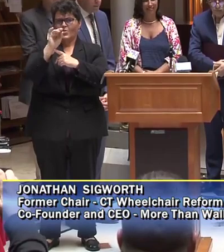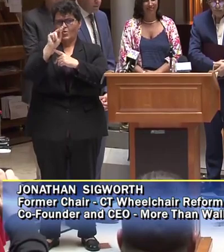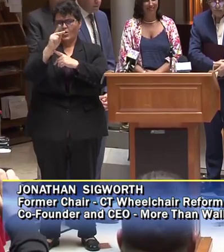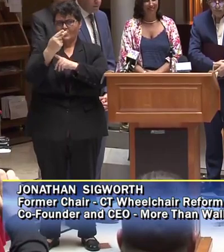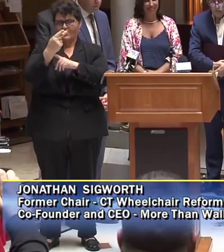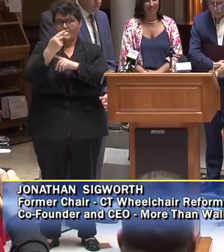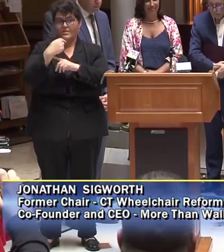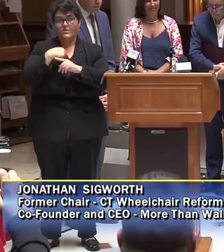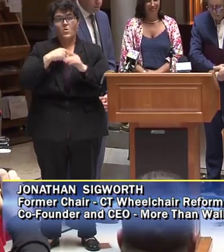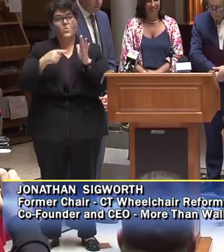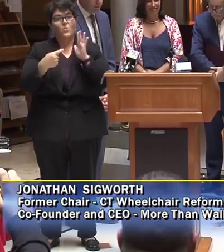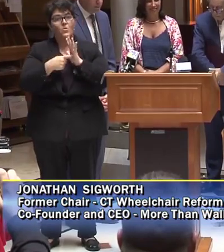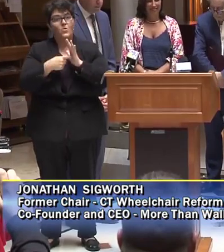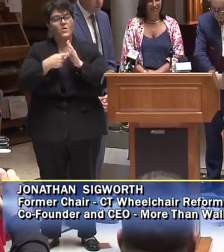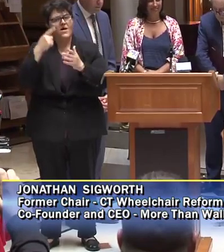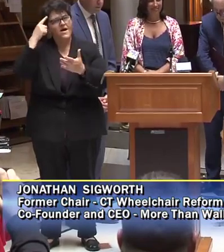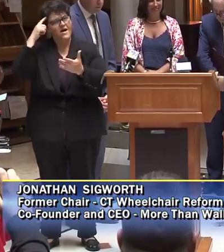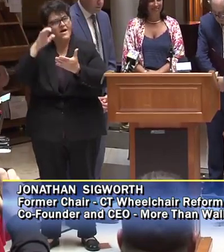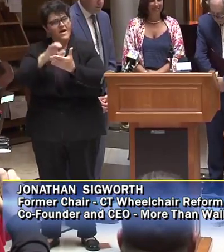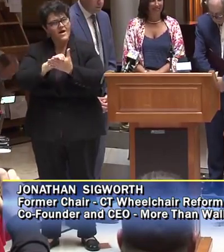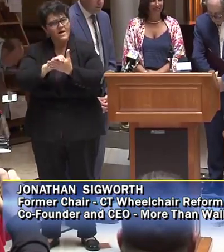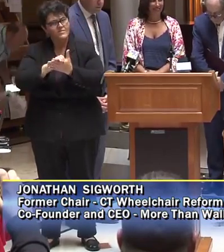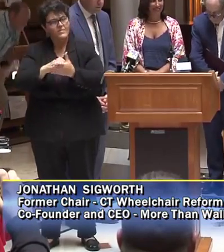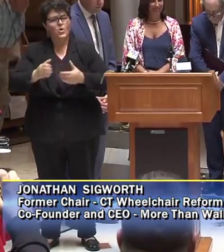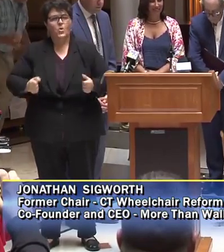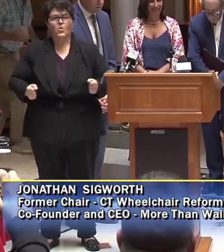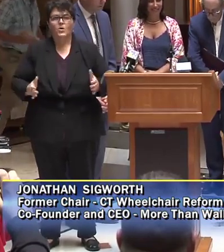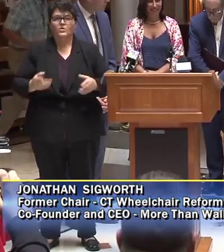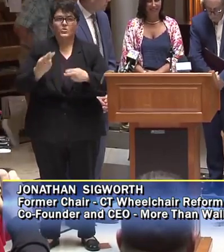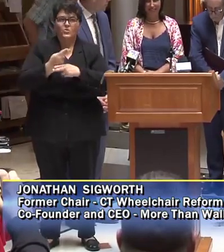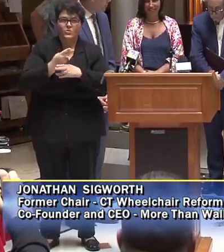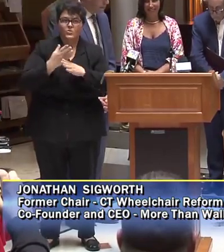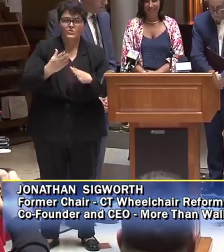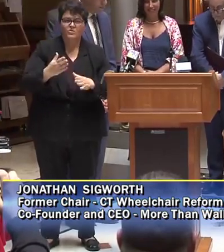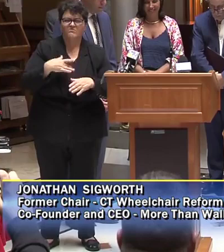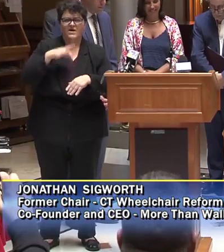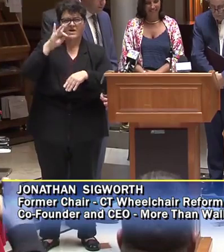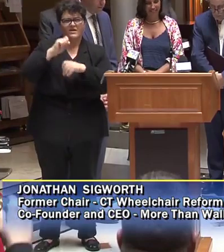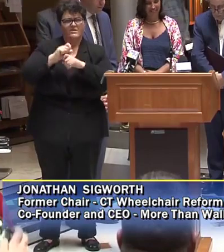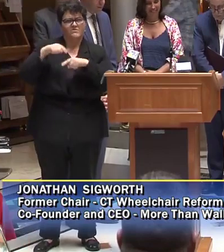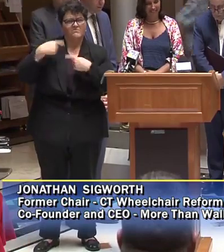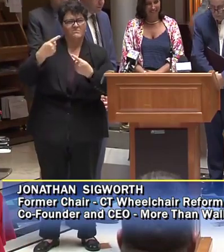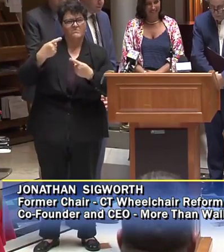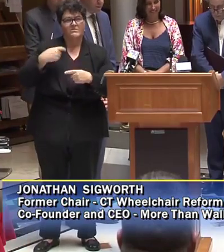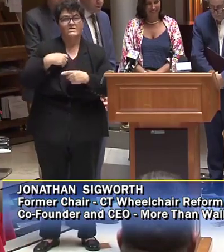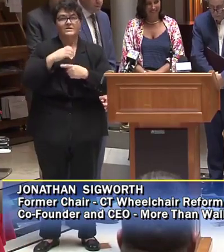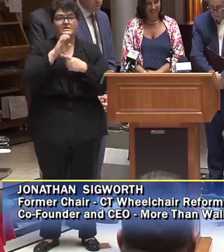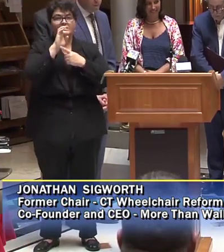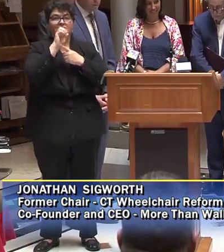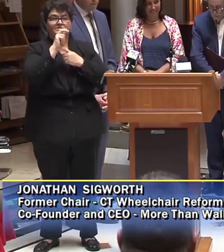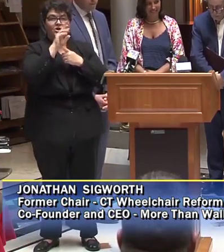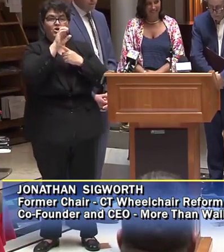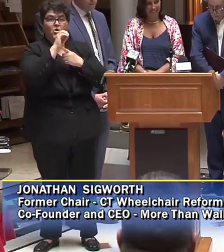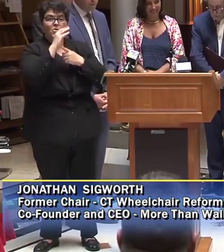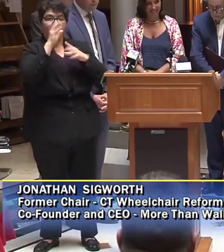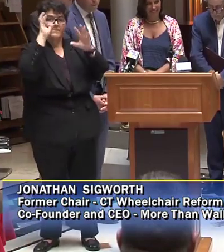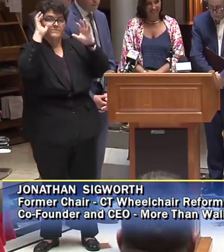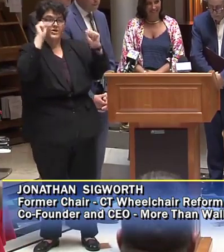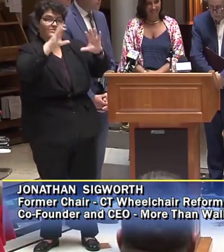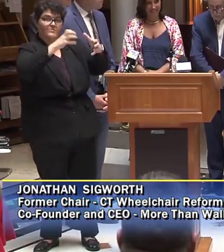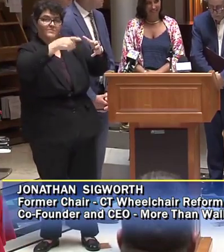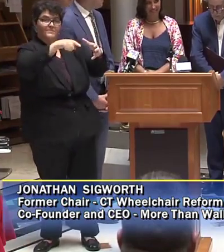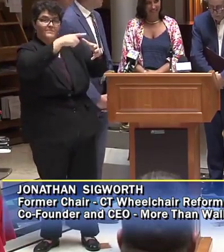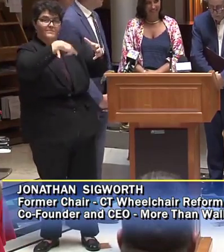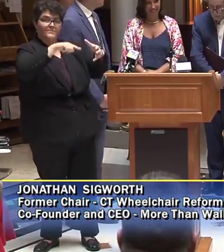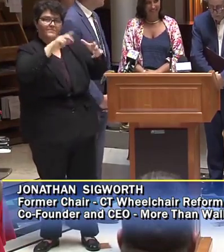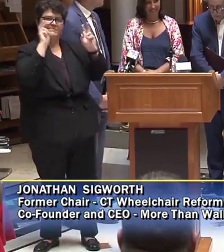years, CEO and president of the nonprofit More Than Walking, and the former chair of the Connecticut Wheelchair Reform Coalition, which